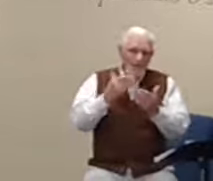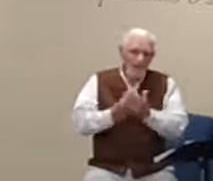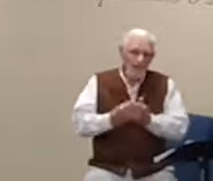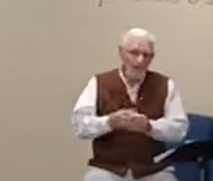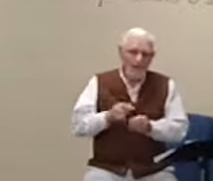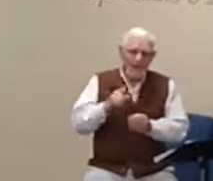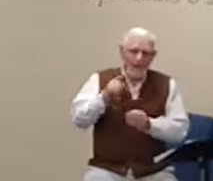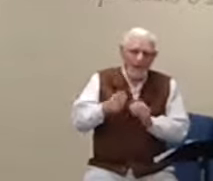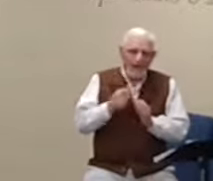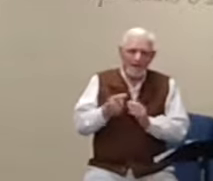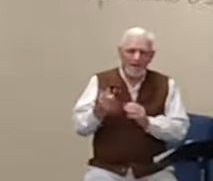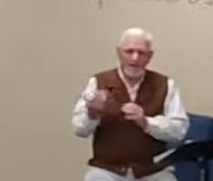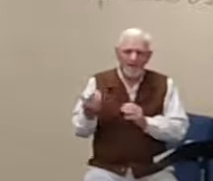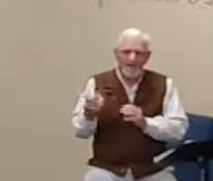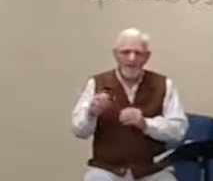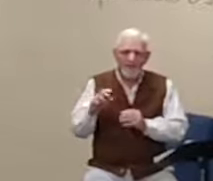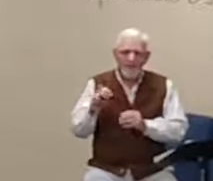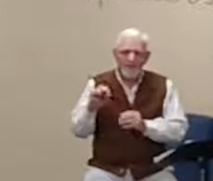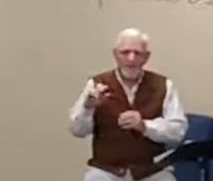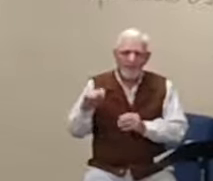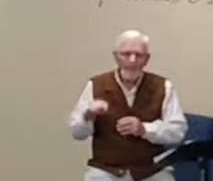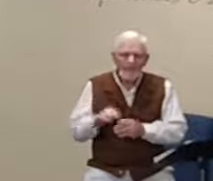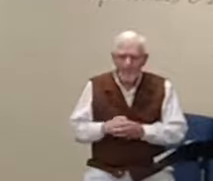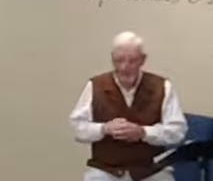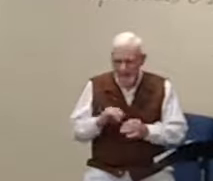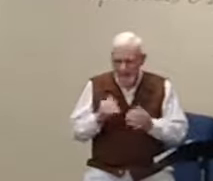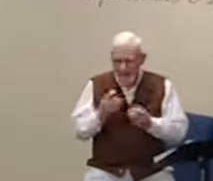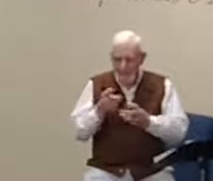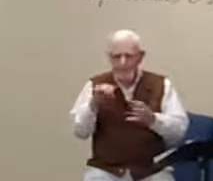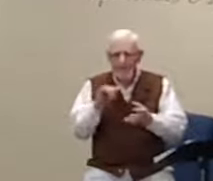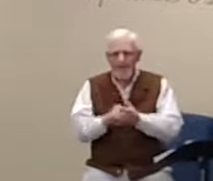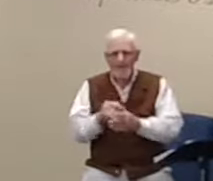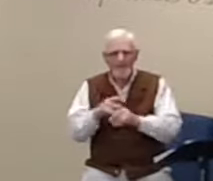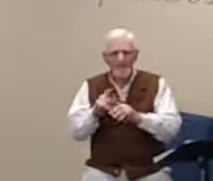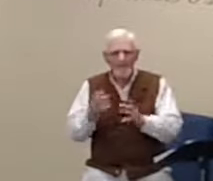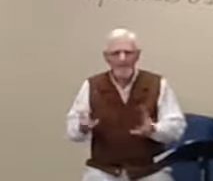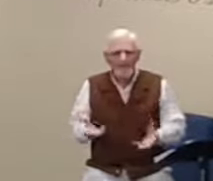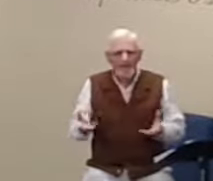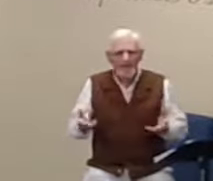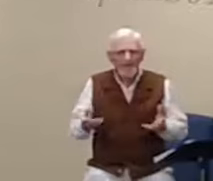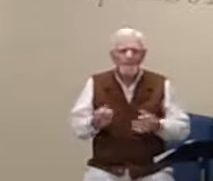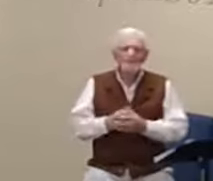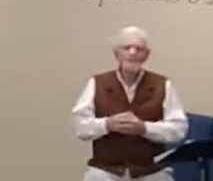and 15 minutes, and I'm still trying to figure out how to do things a little bit different here, okay? So